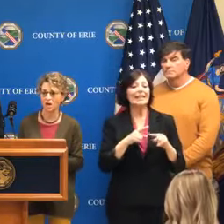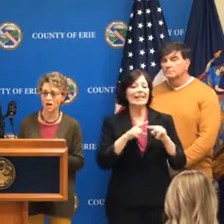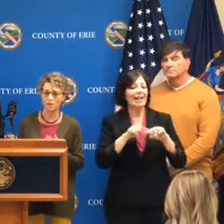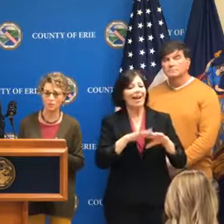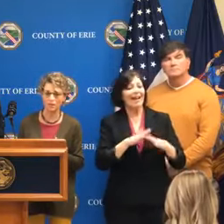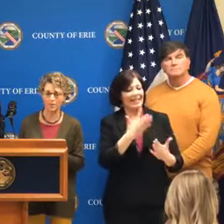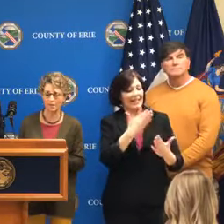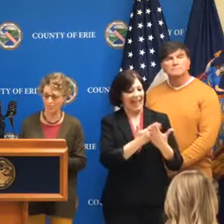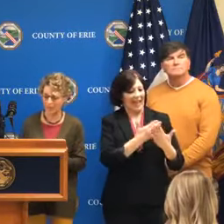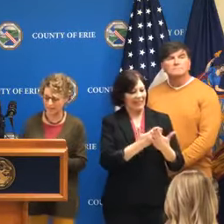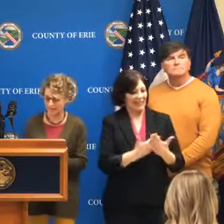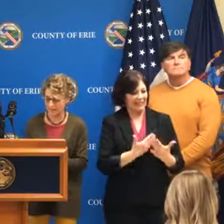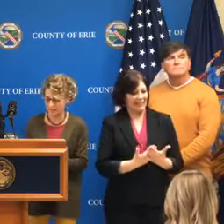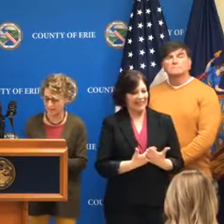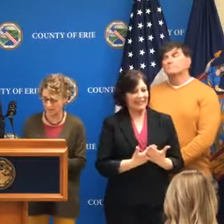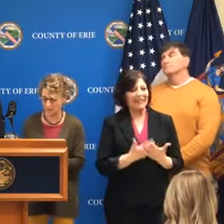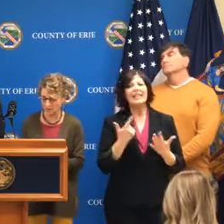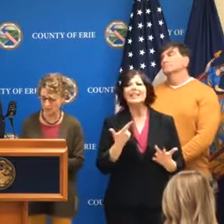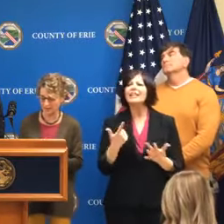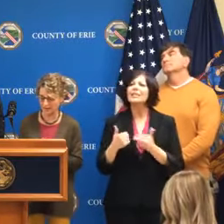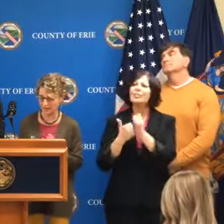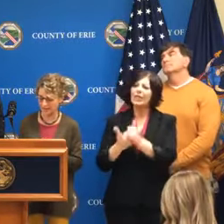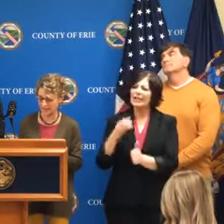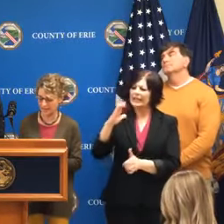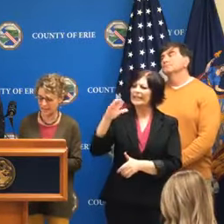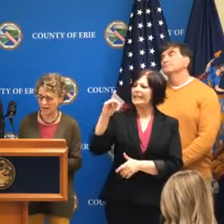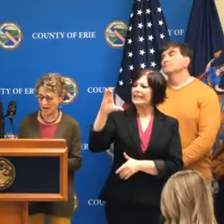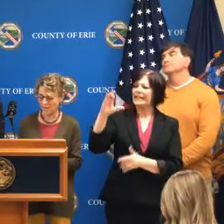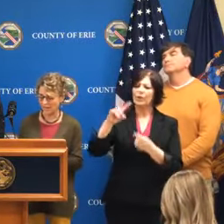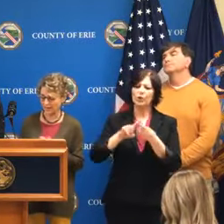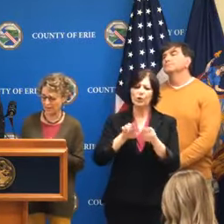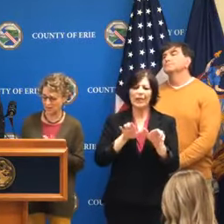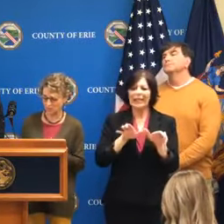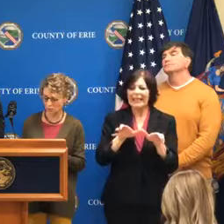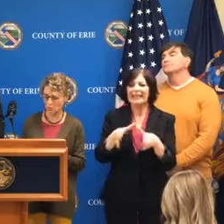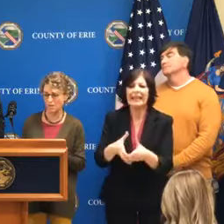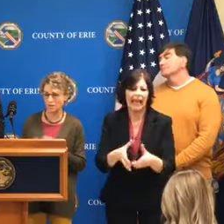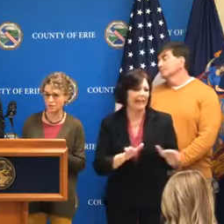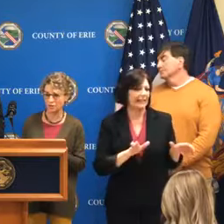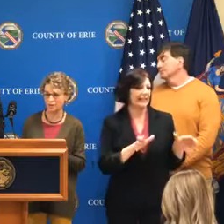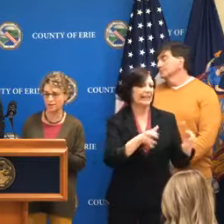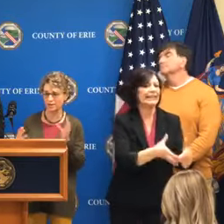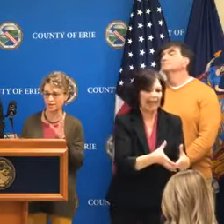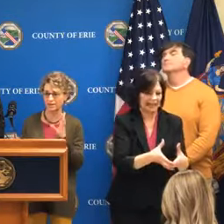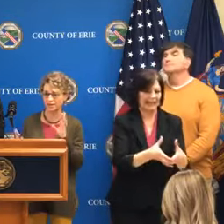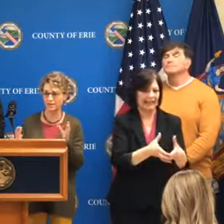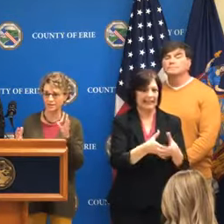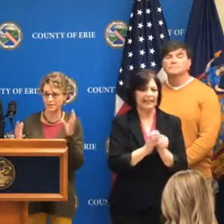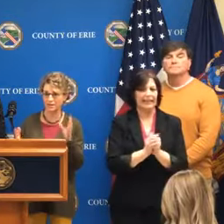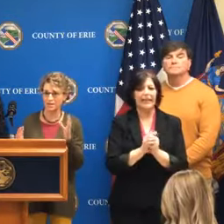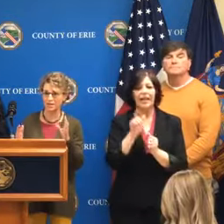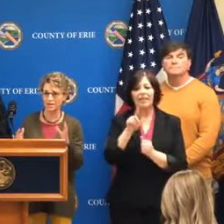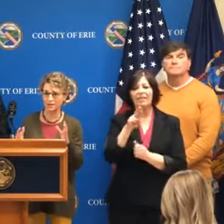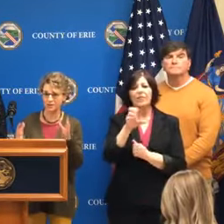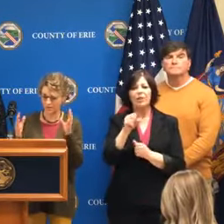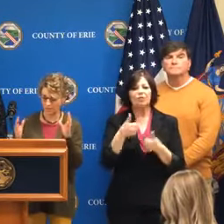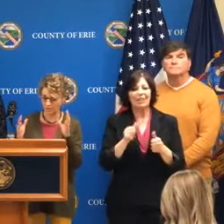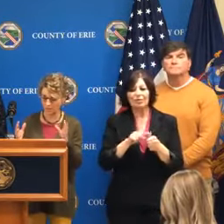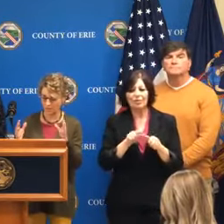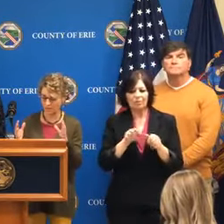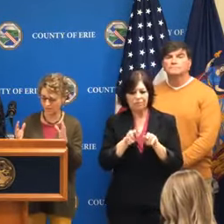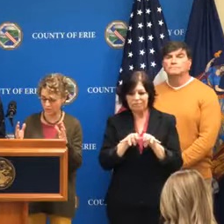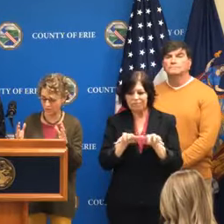strategy recommended by CDC to contain by case control measures the virus within our